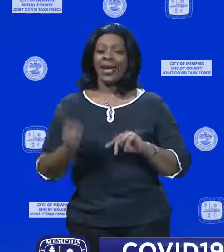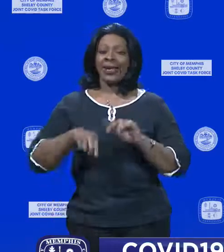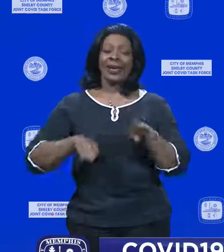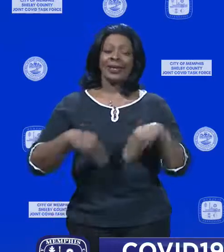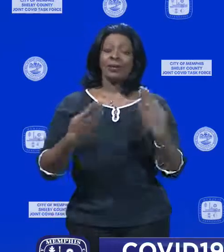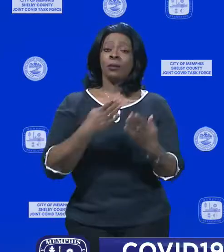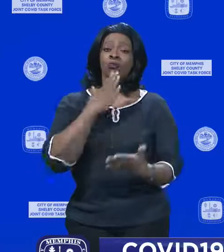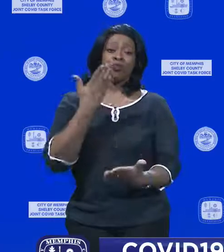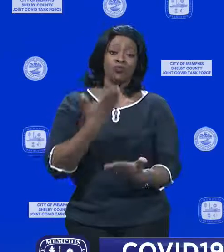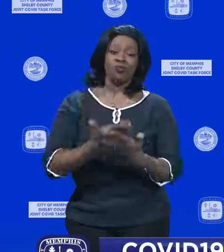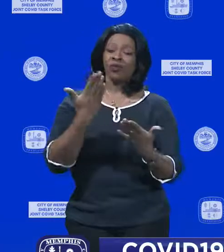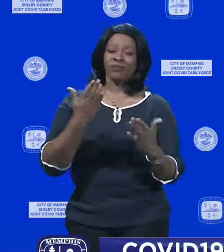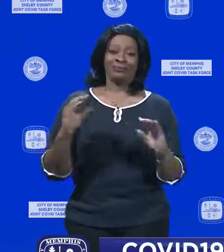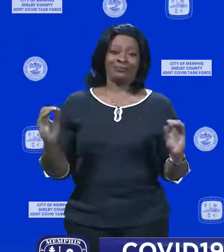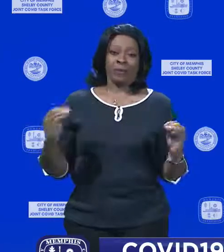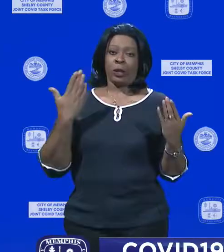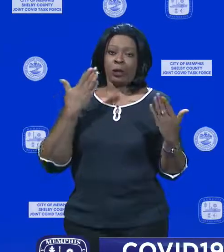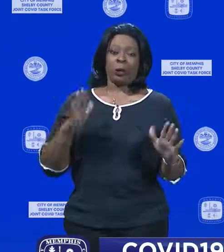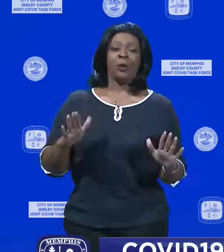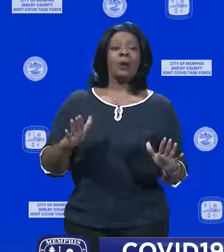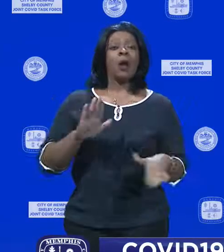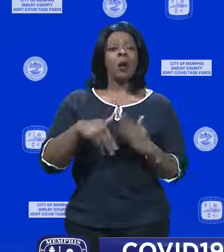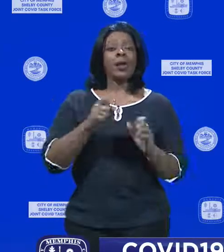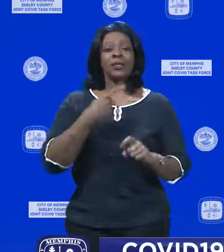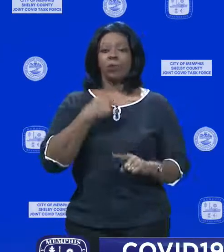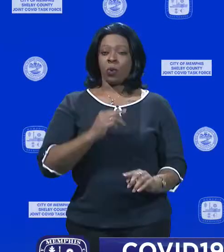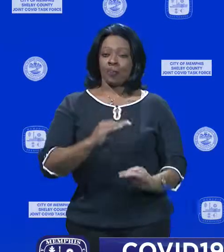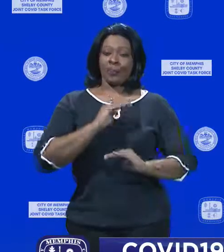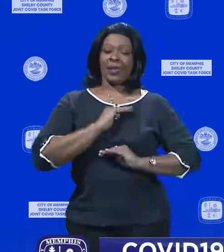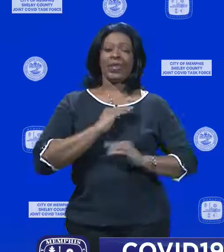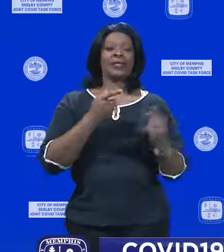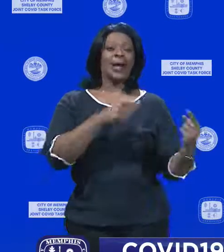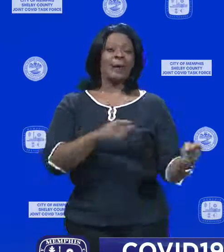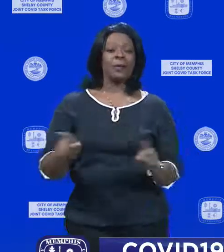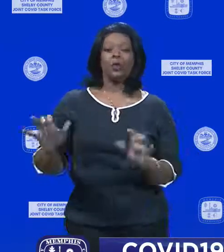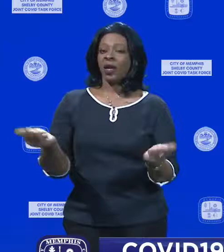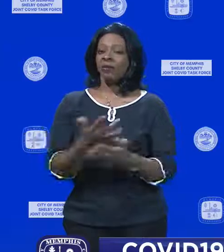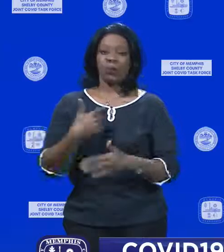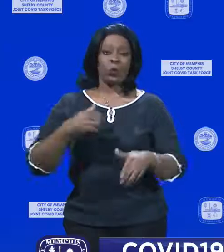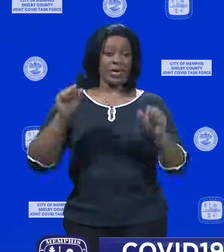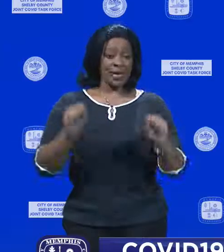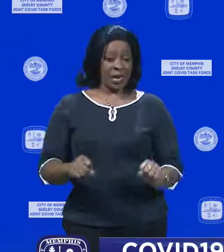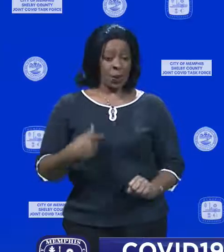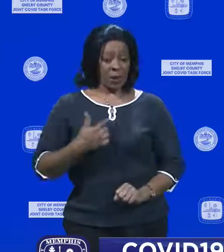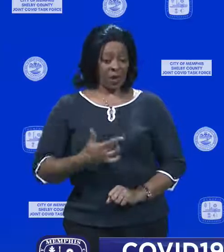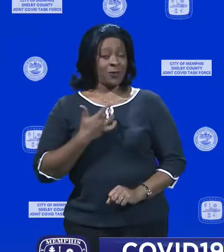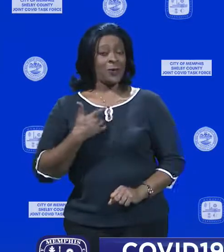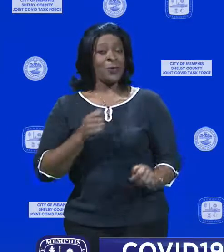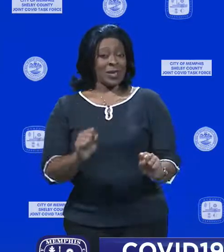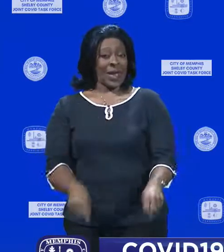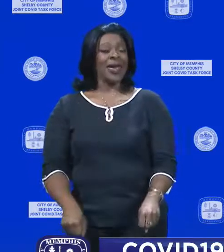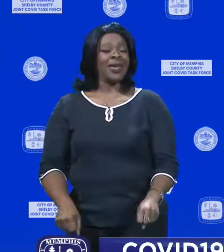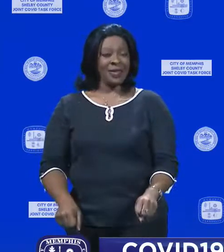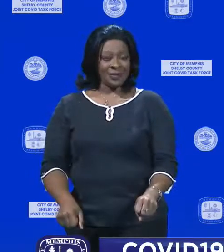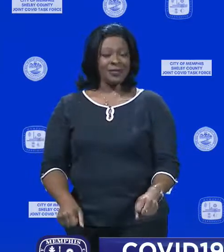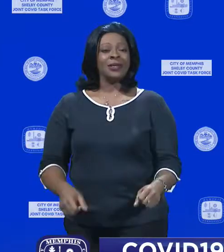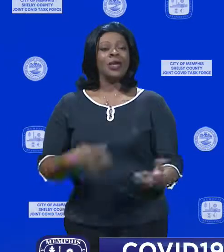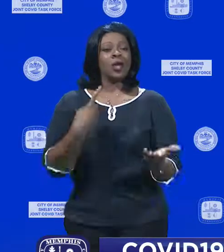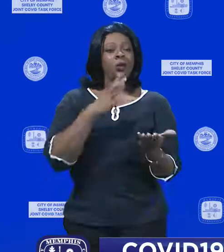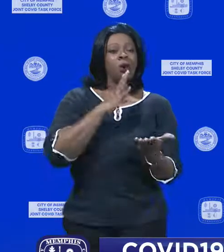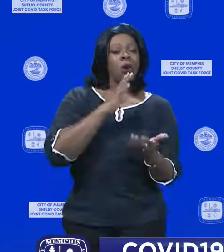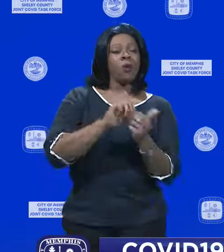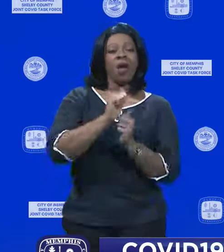you any evidence. All I can say is that we're pleased that it's happening and we're doing everything that we believe we can do. Having talked to